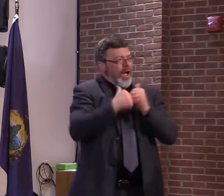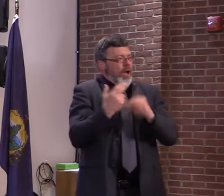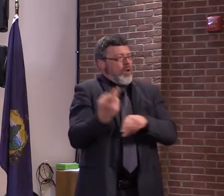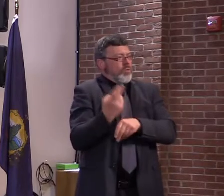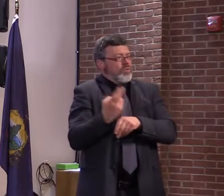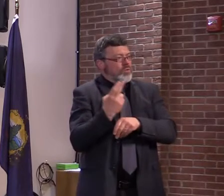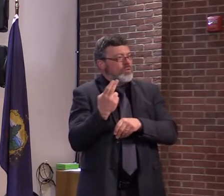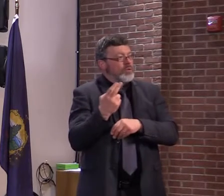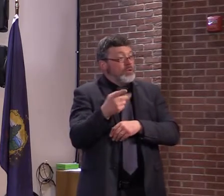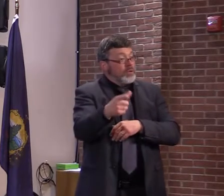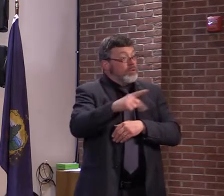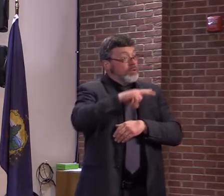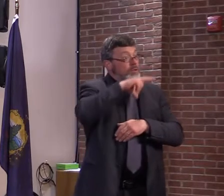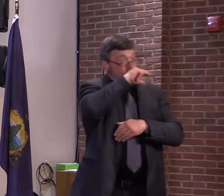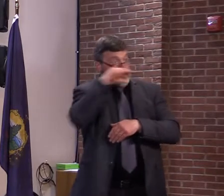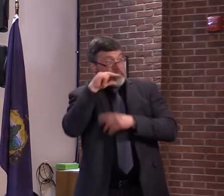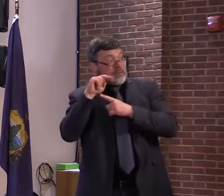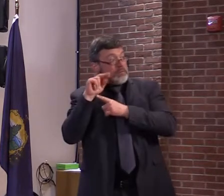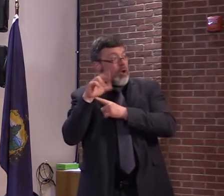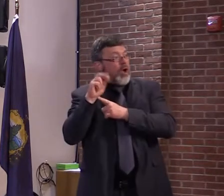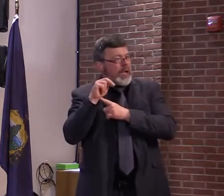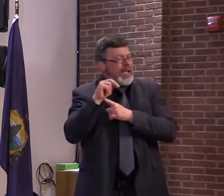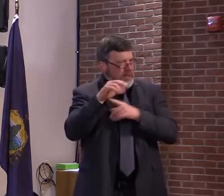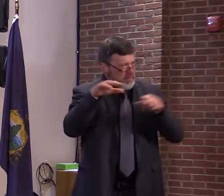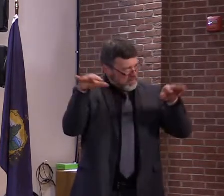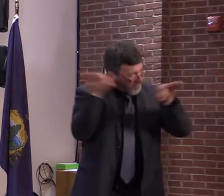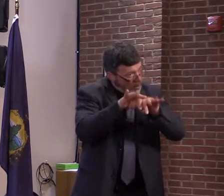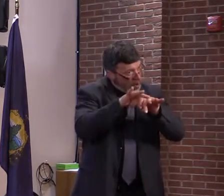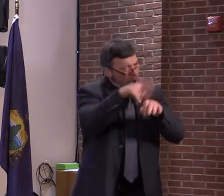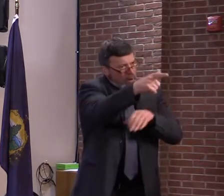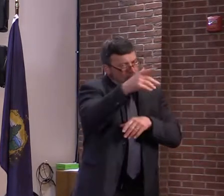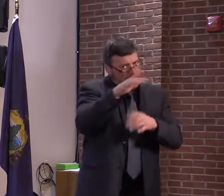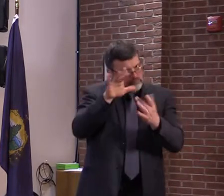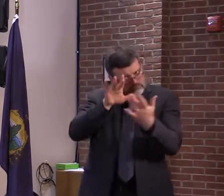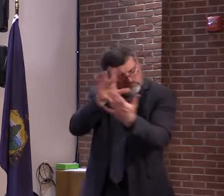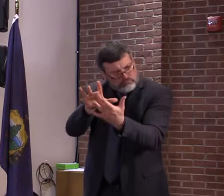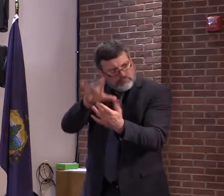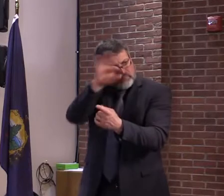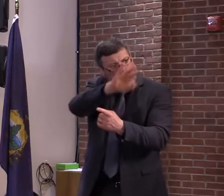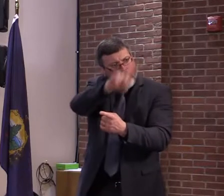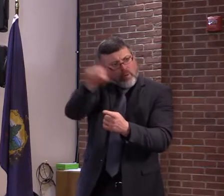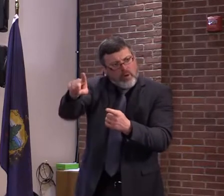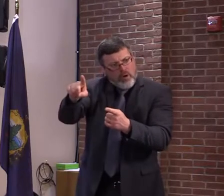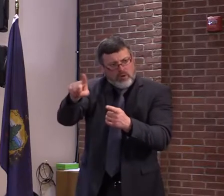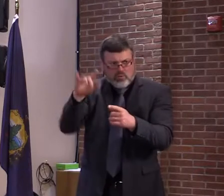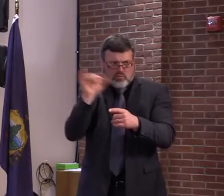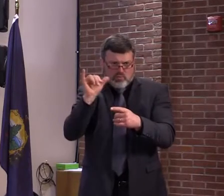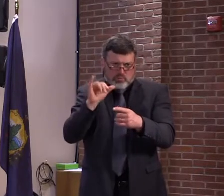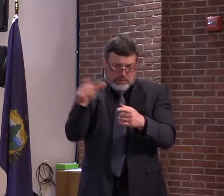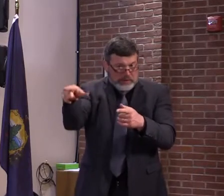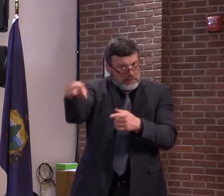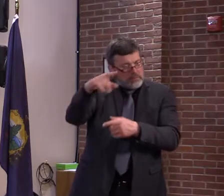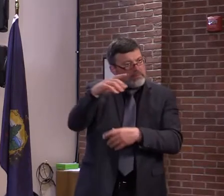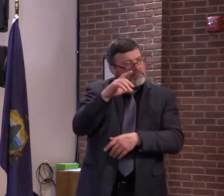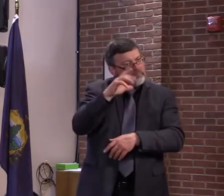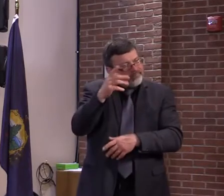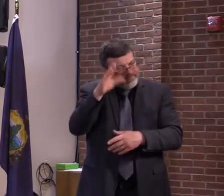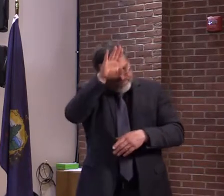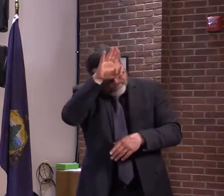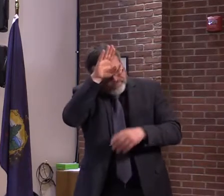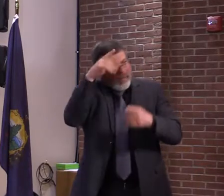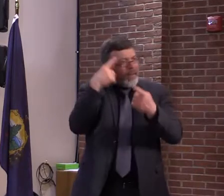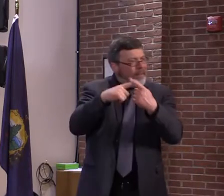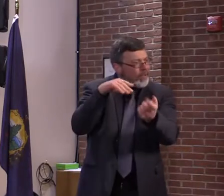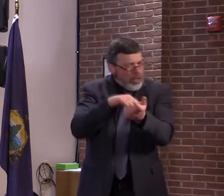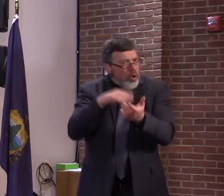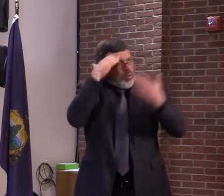become even more important to call 911 for a full assessment following an overdose, as we continue to see